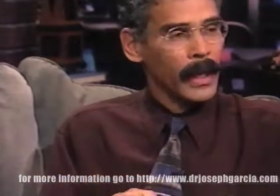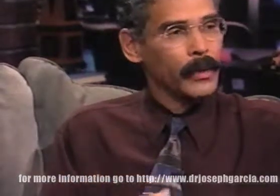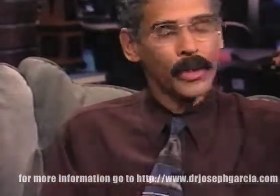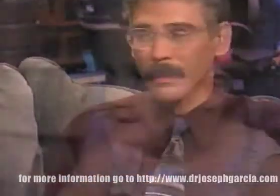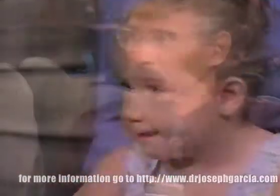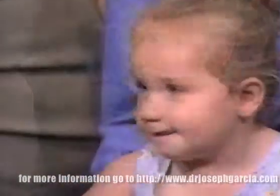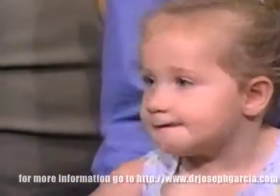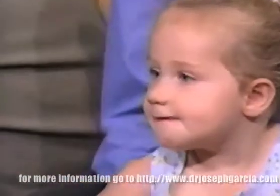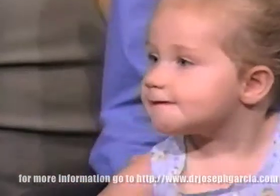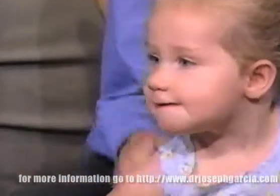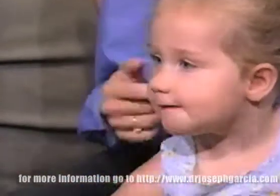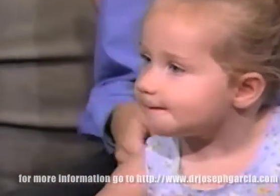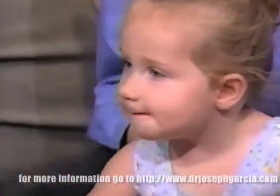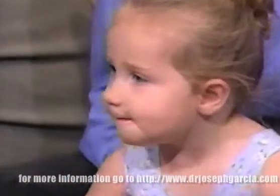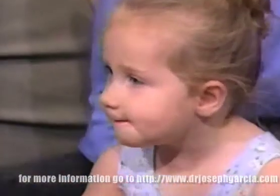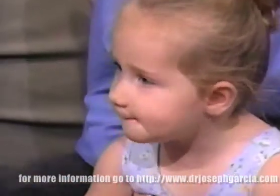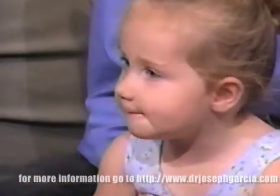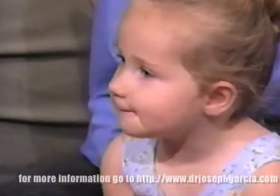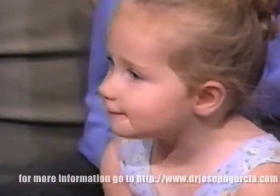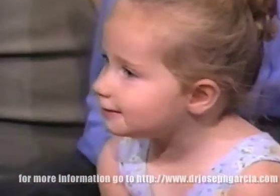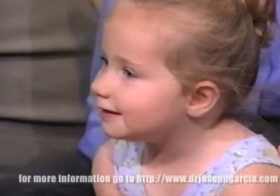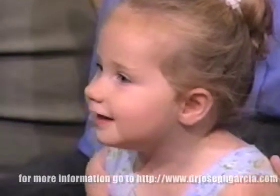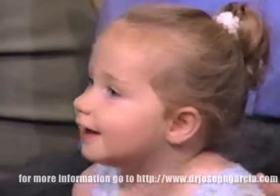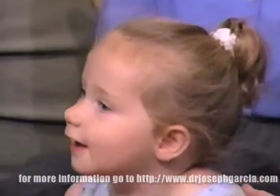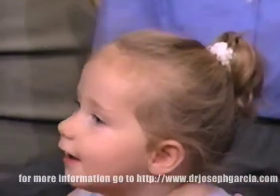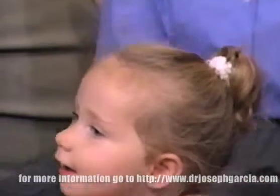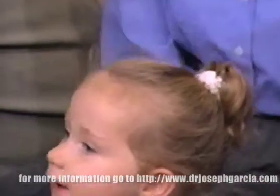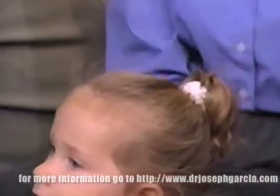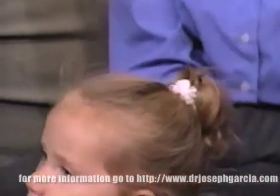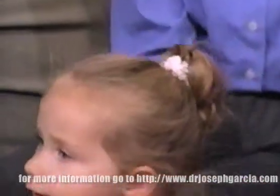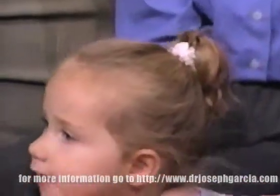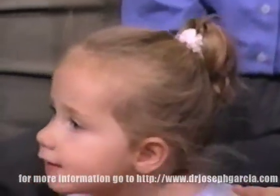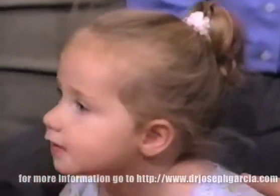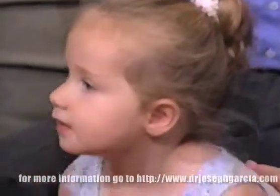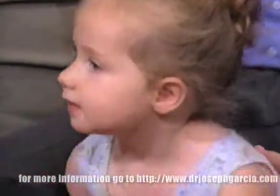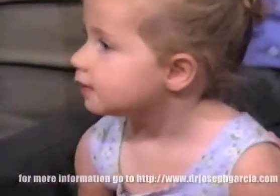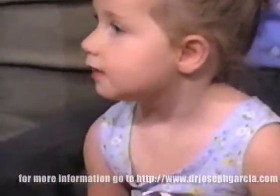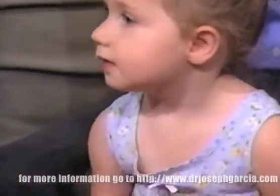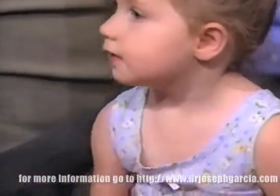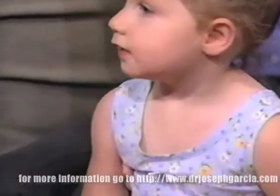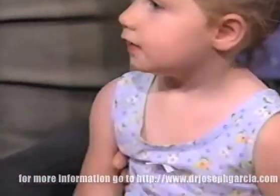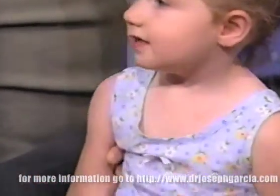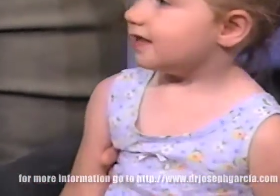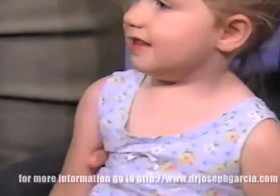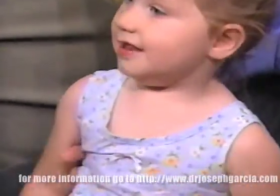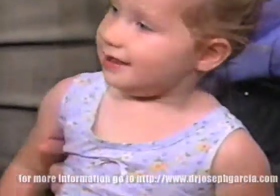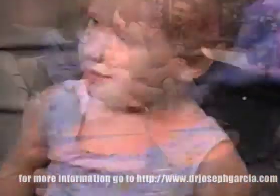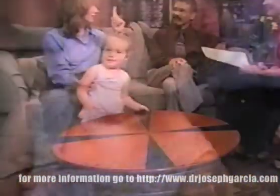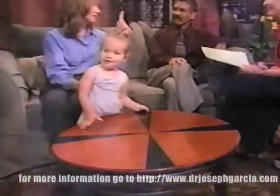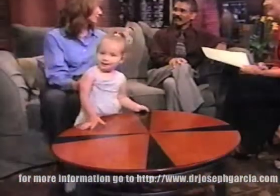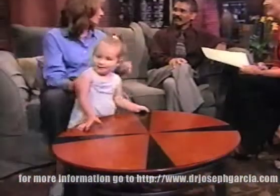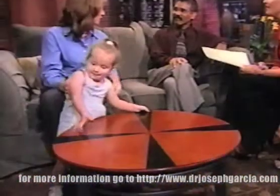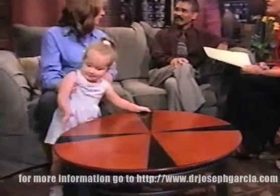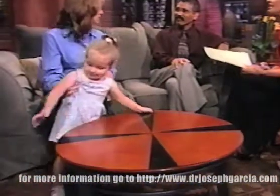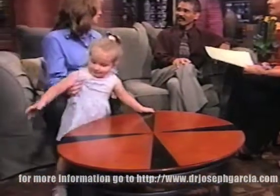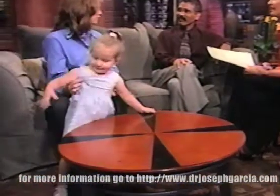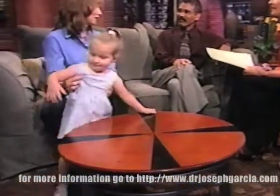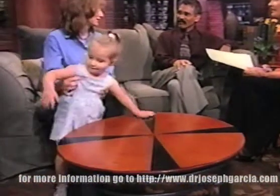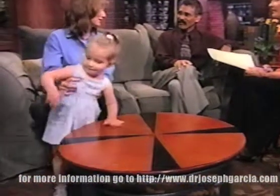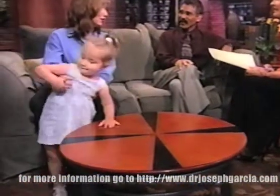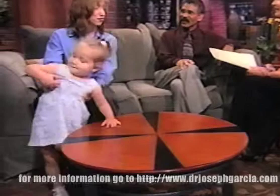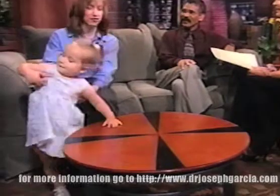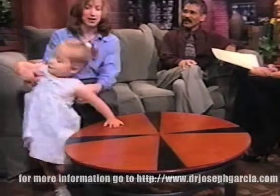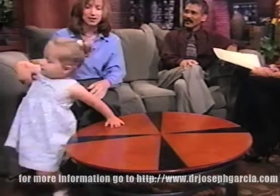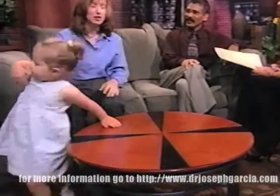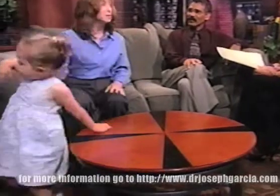spoken language. And on to that, you know, she's actually developed a couple of her own signs. You know, we have a ceiling fan at home, and she's done this, you know, and I don't even know if